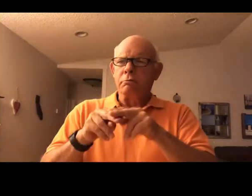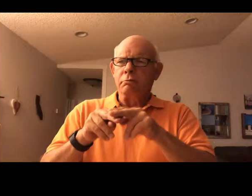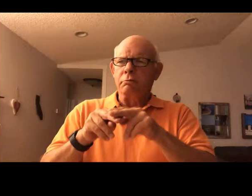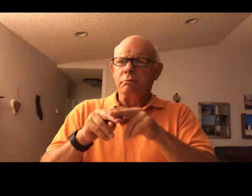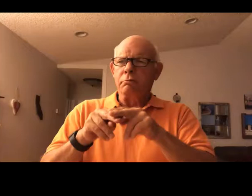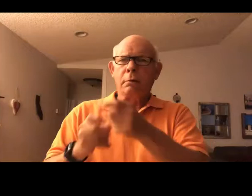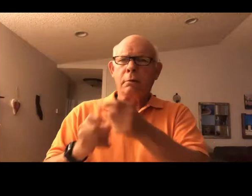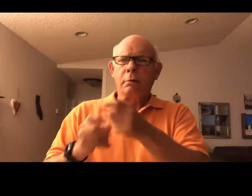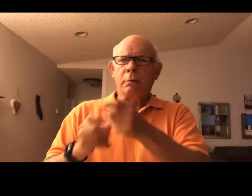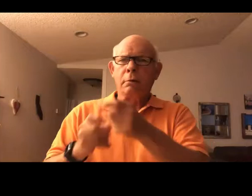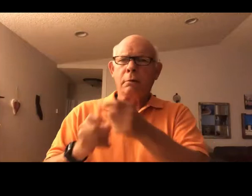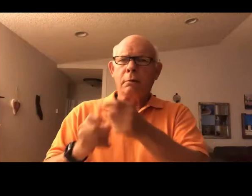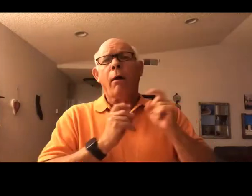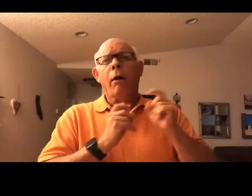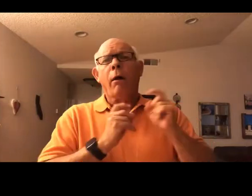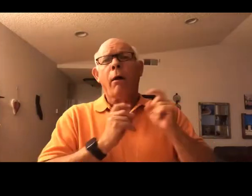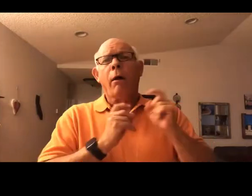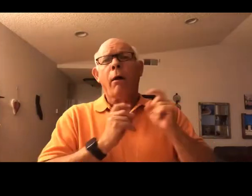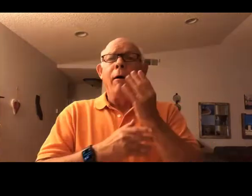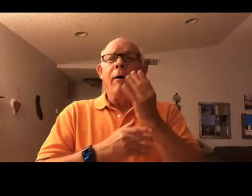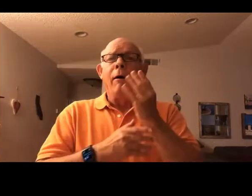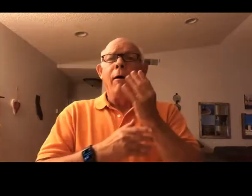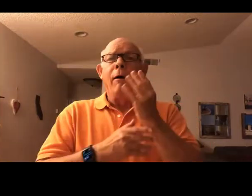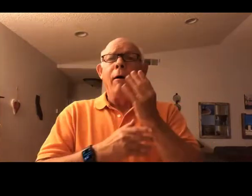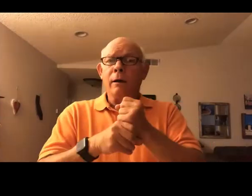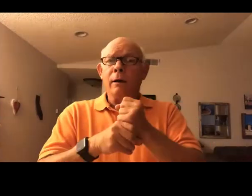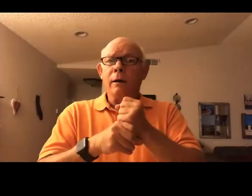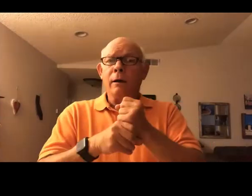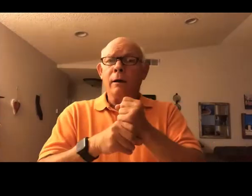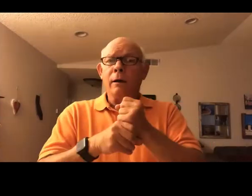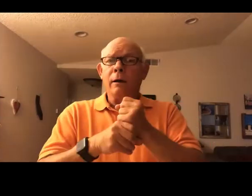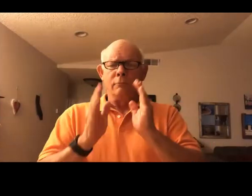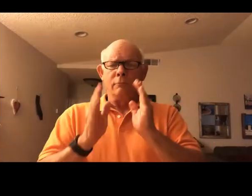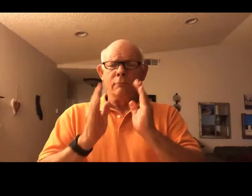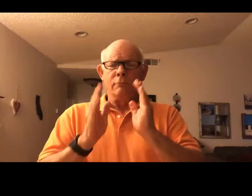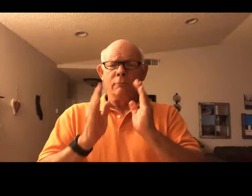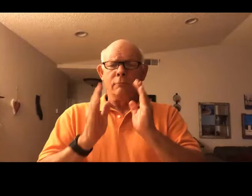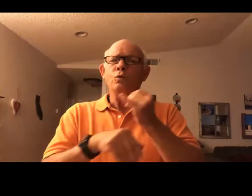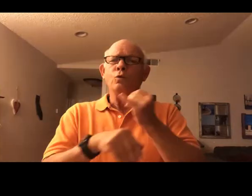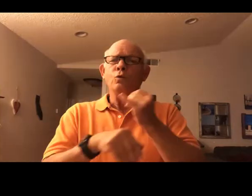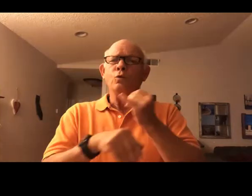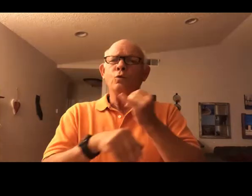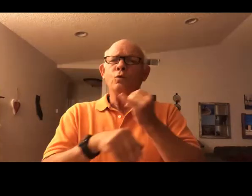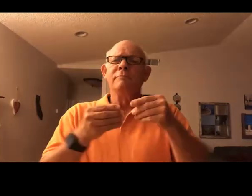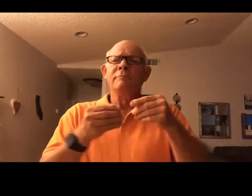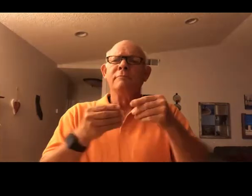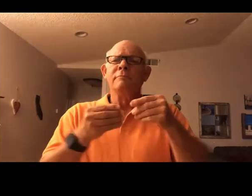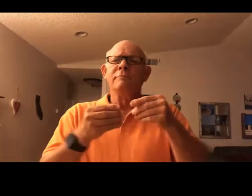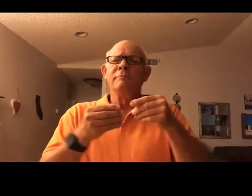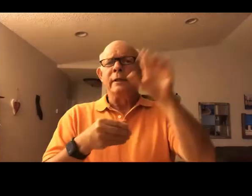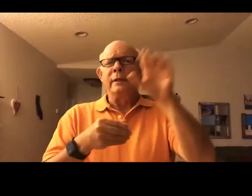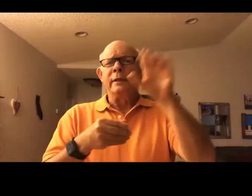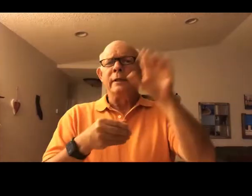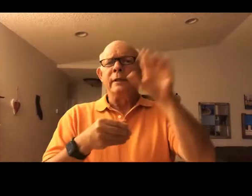and got better and better and better. And he gave me so more. And I grew so much in a year at the